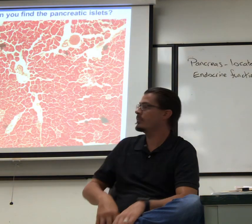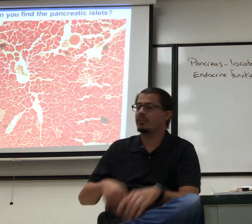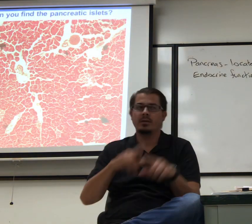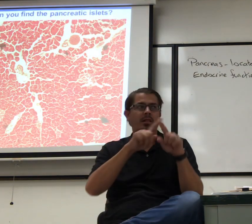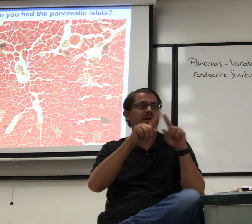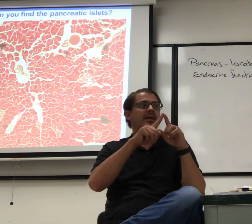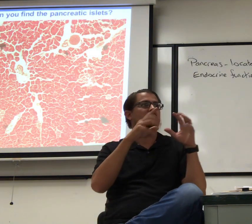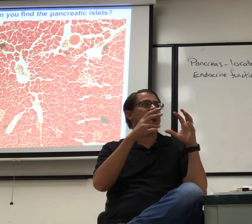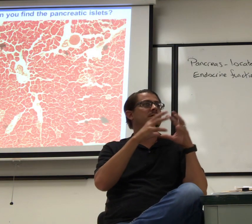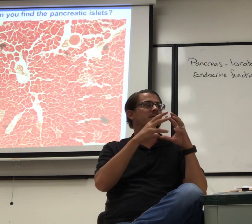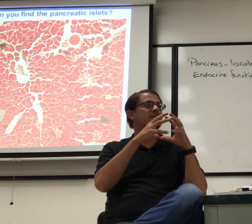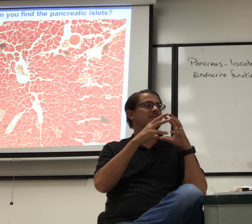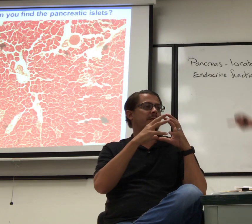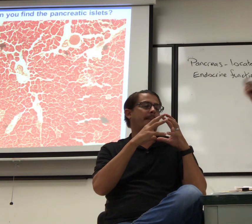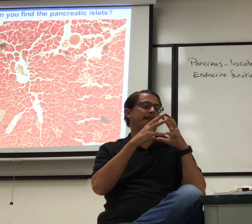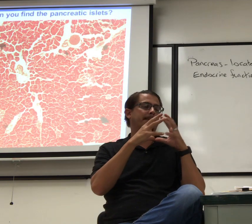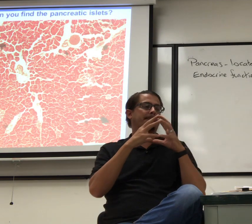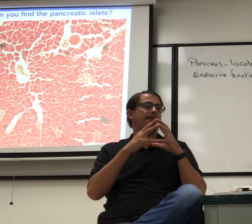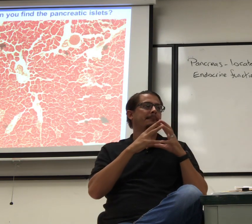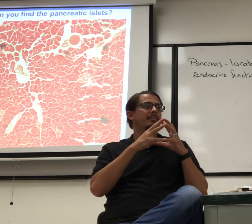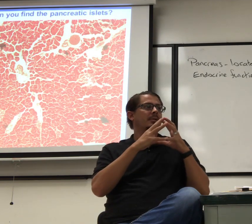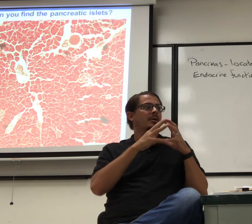pancreatic islet.